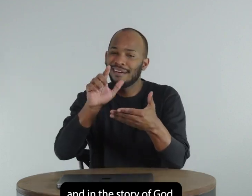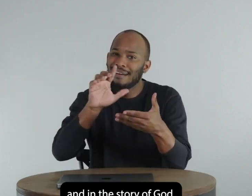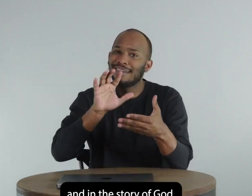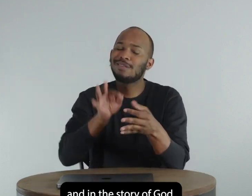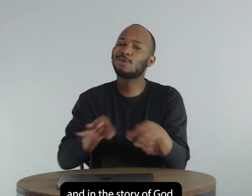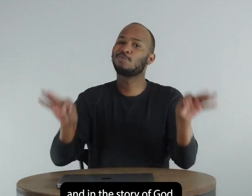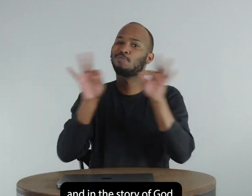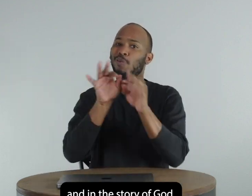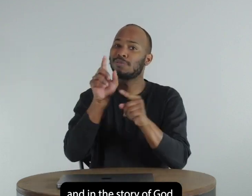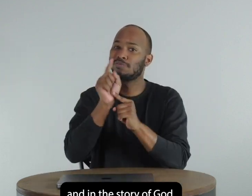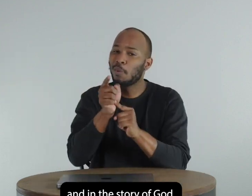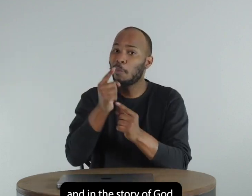God.